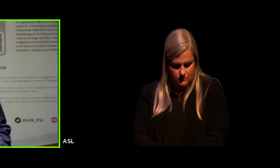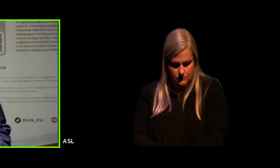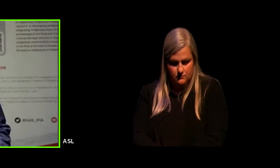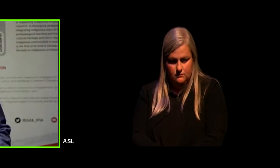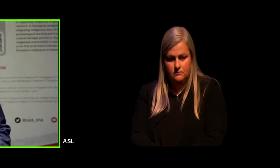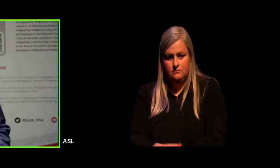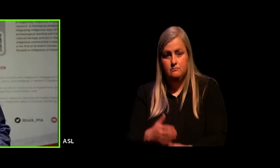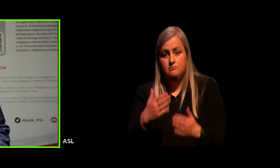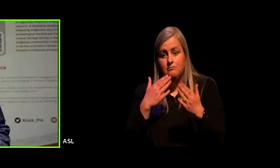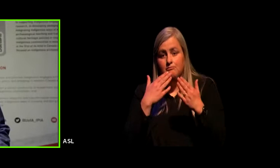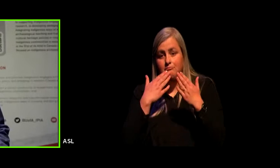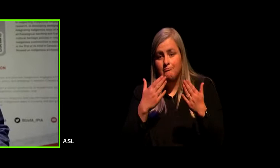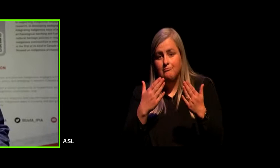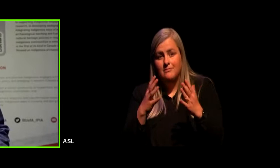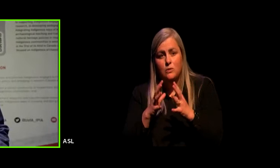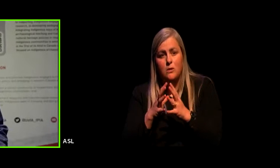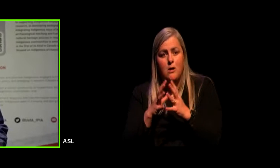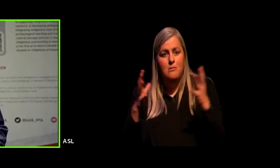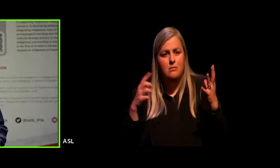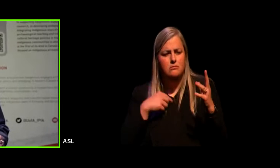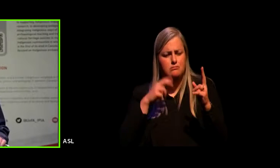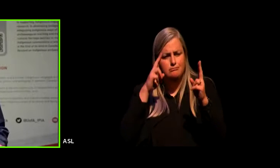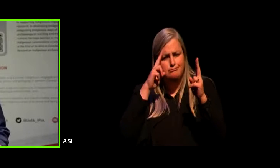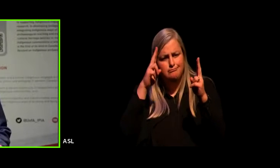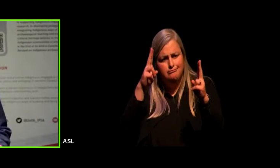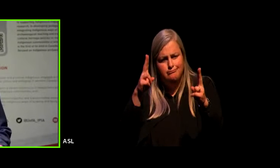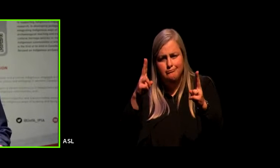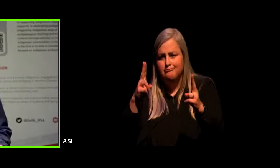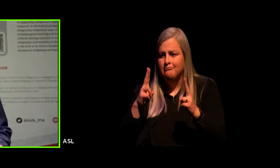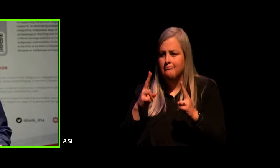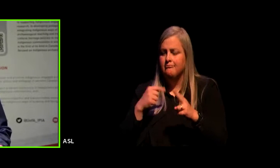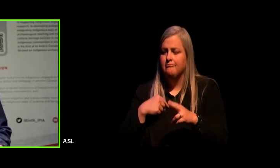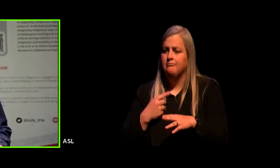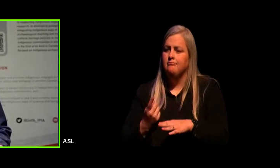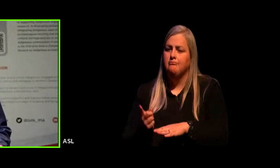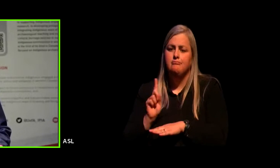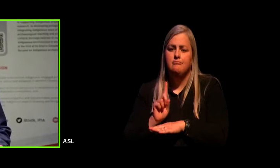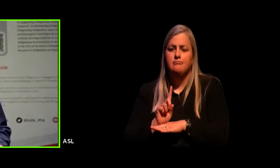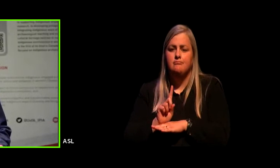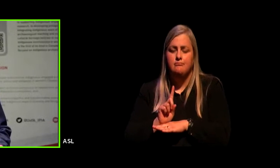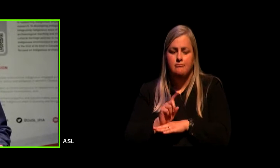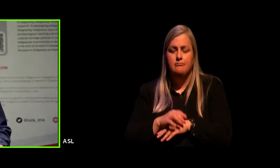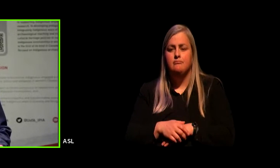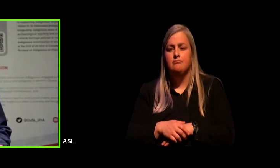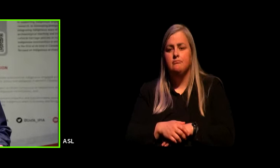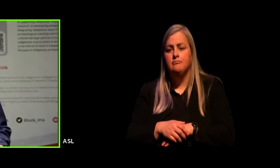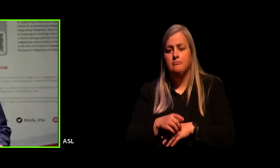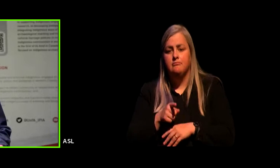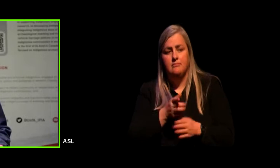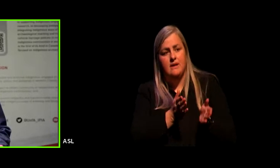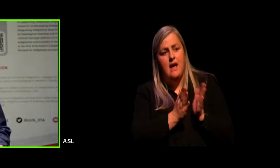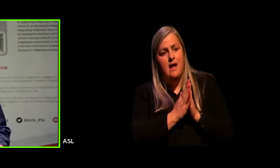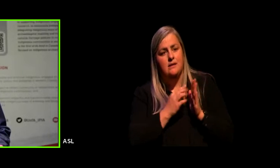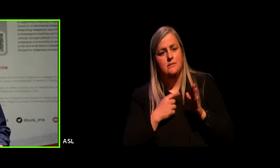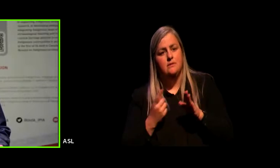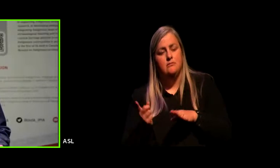Thank you so much. It's a great honor to be asked to say an opening